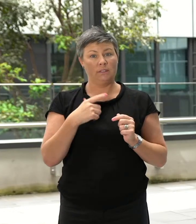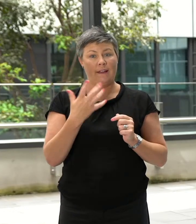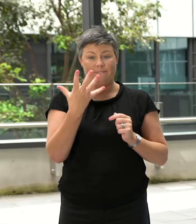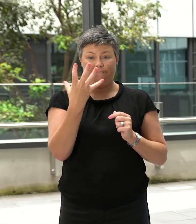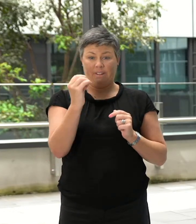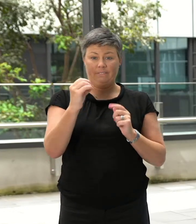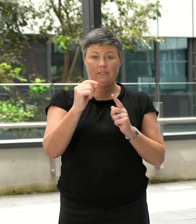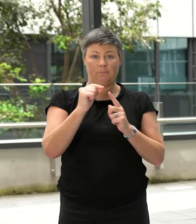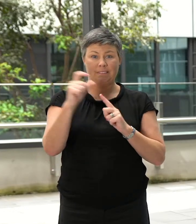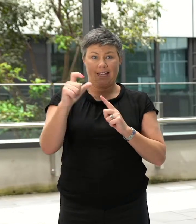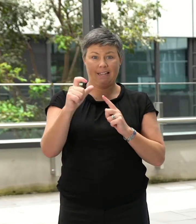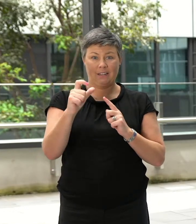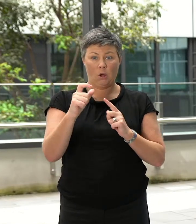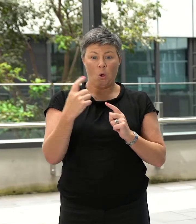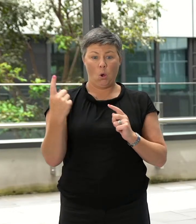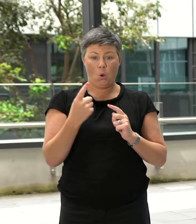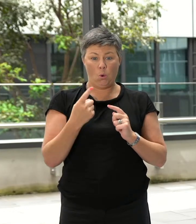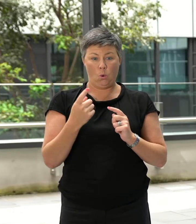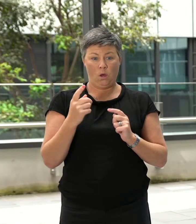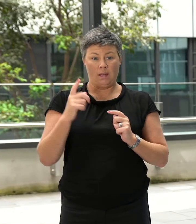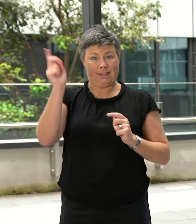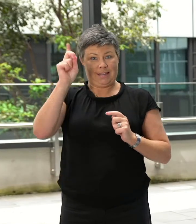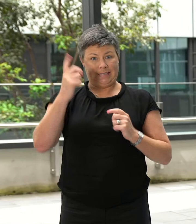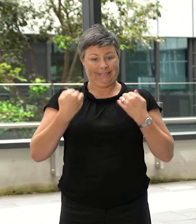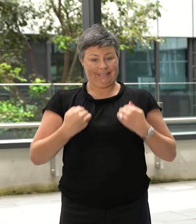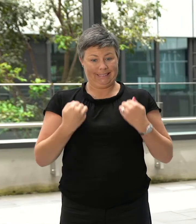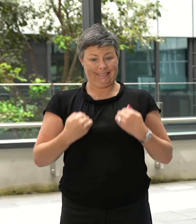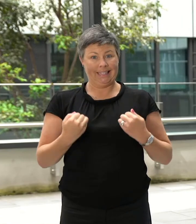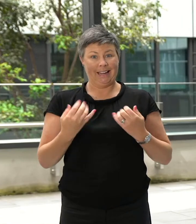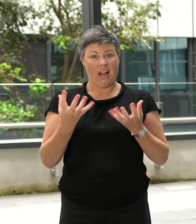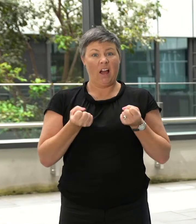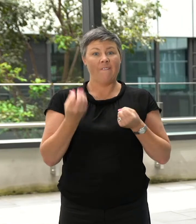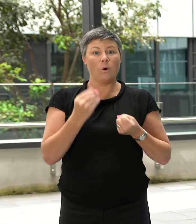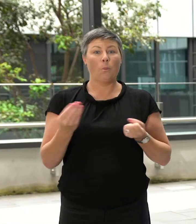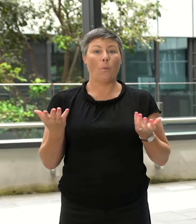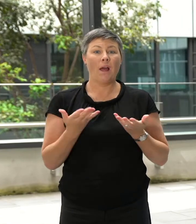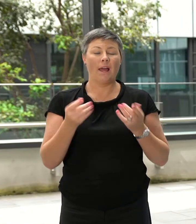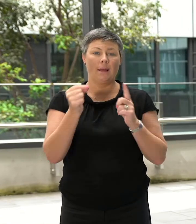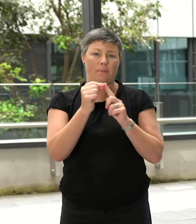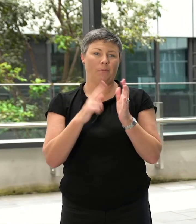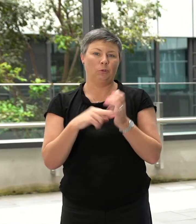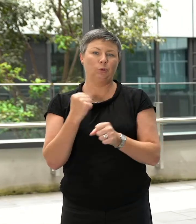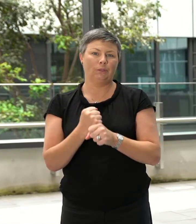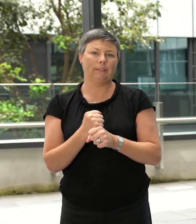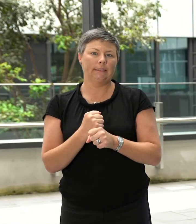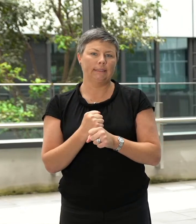cases in Queensland at the moment are from Papua New Guinea. That's our concern.